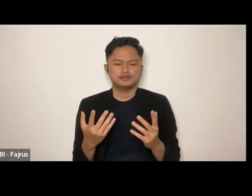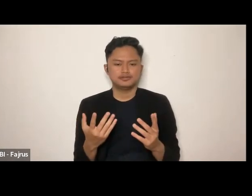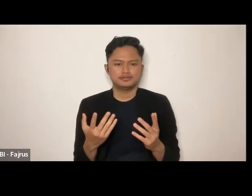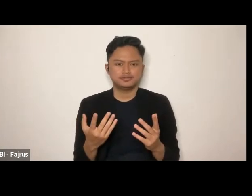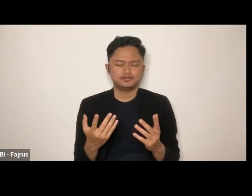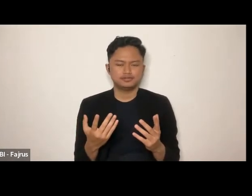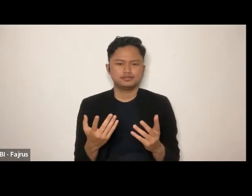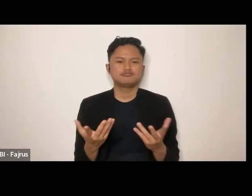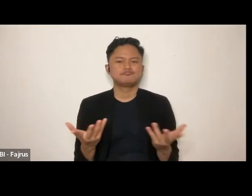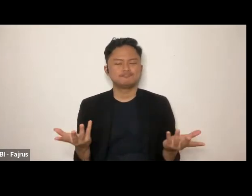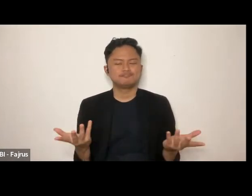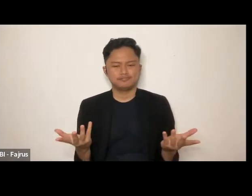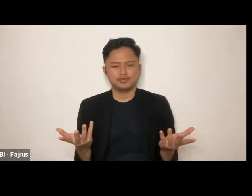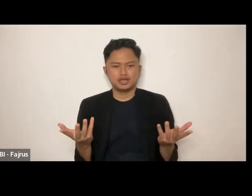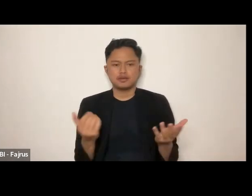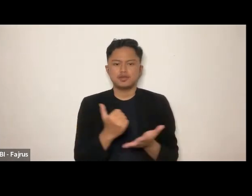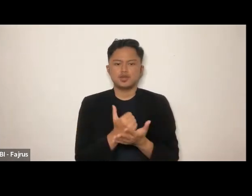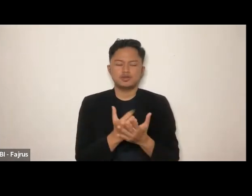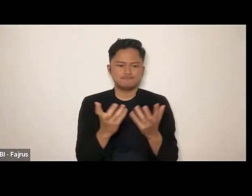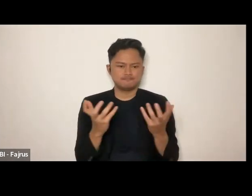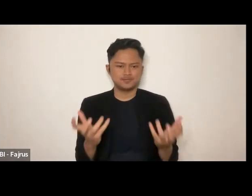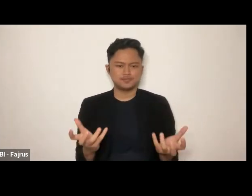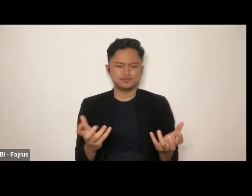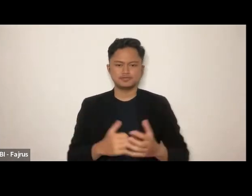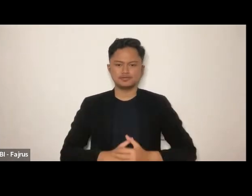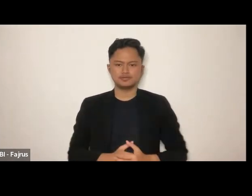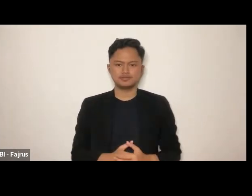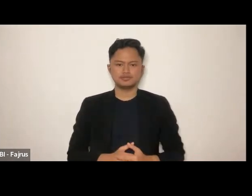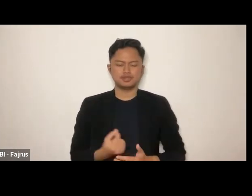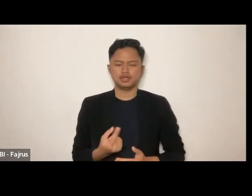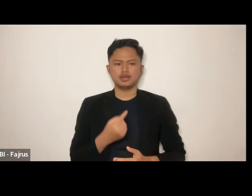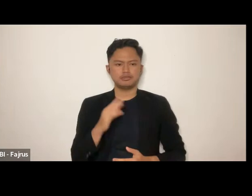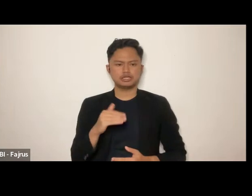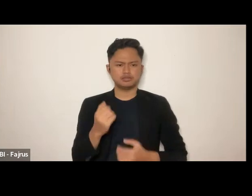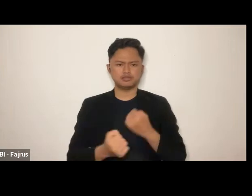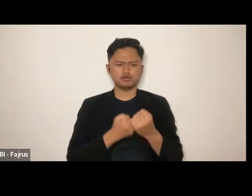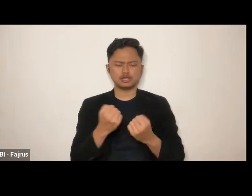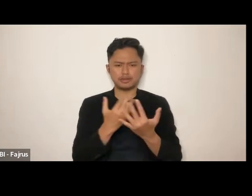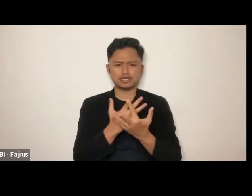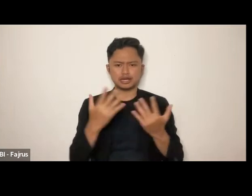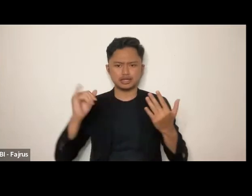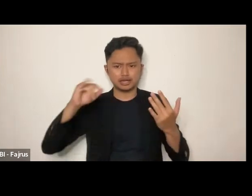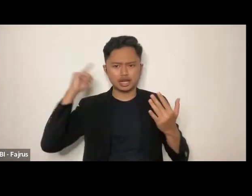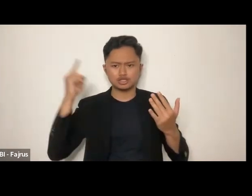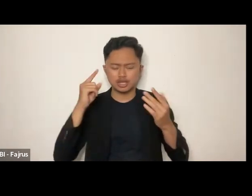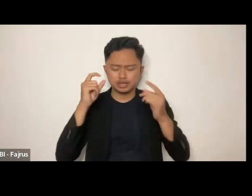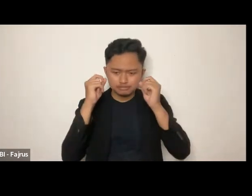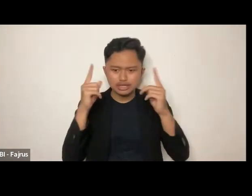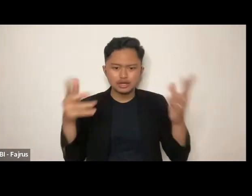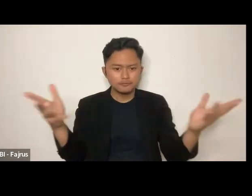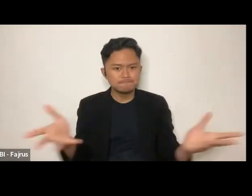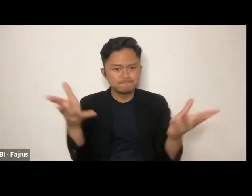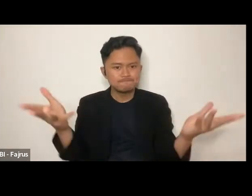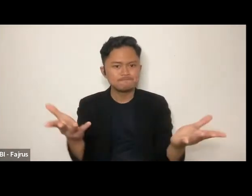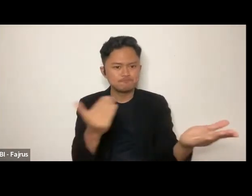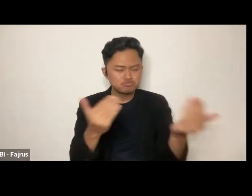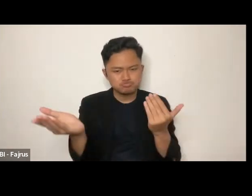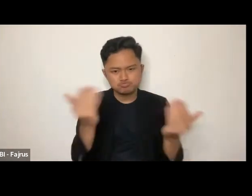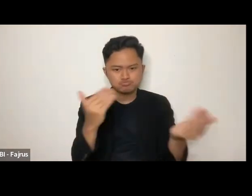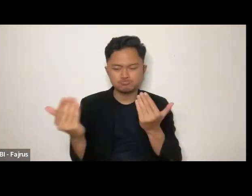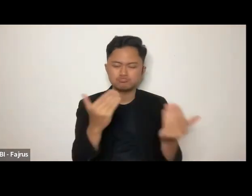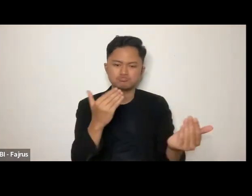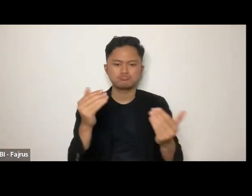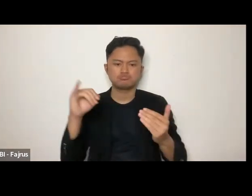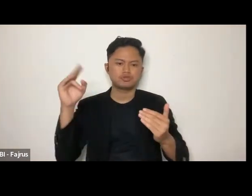sort of more of the work that we are trying to raise more awareness on, in terms of in trying to put pressure on the Indonesian government in